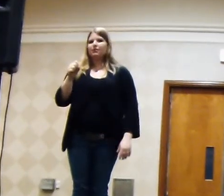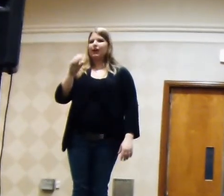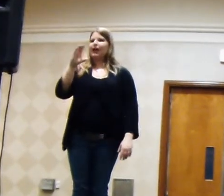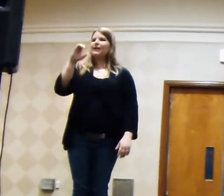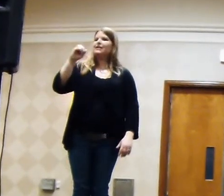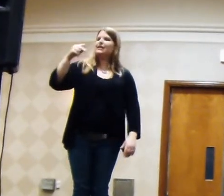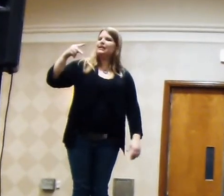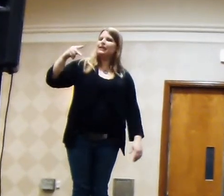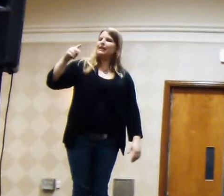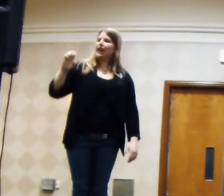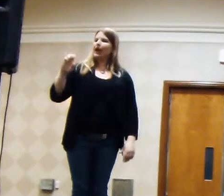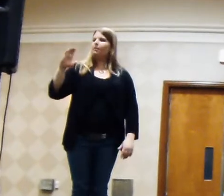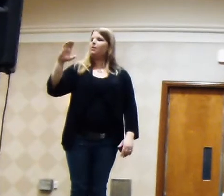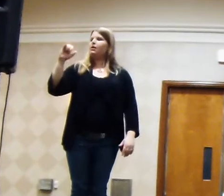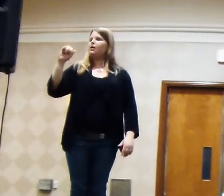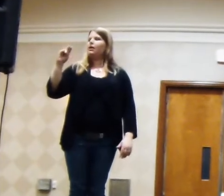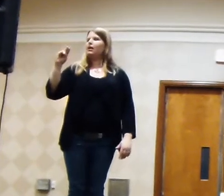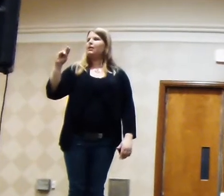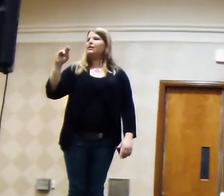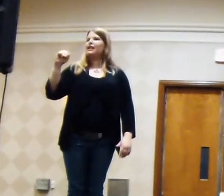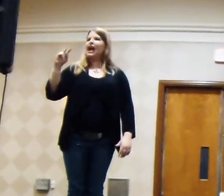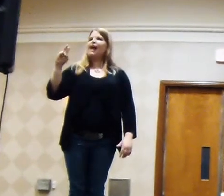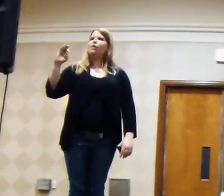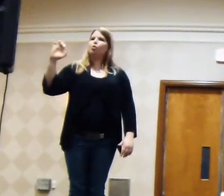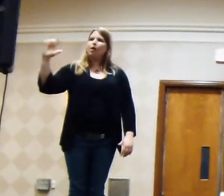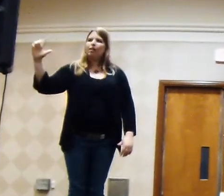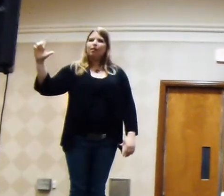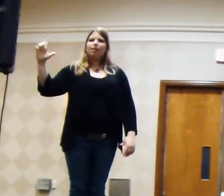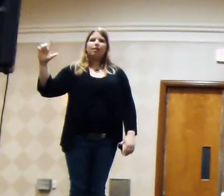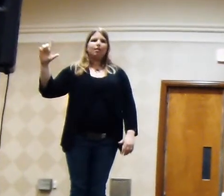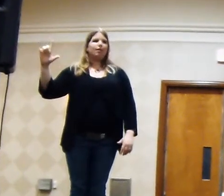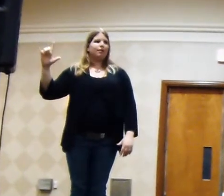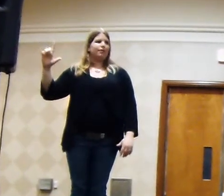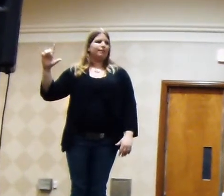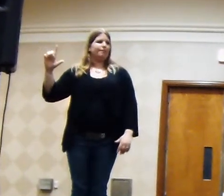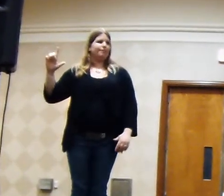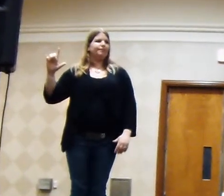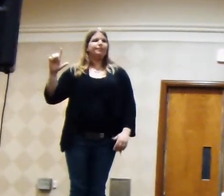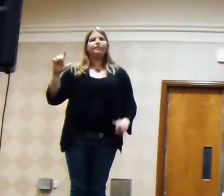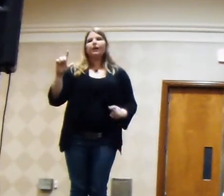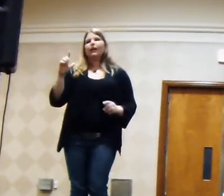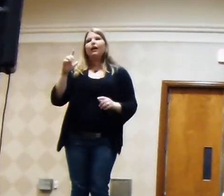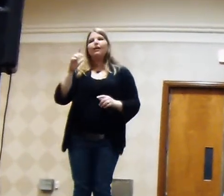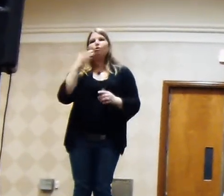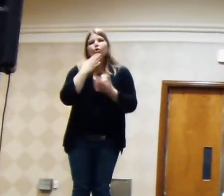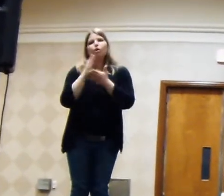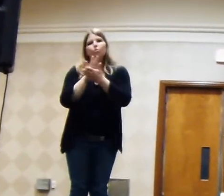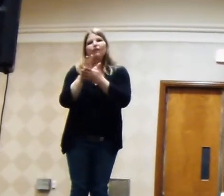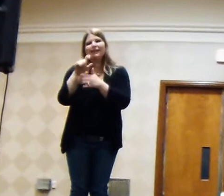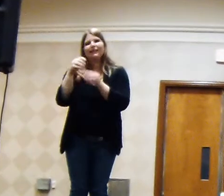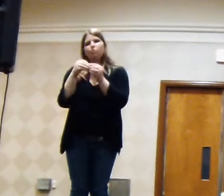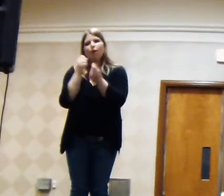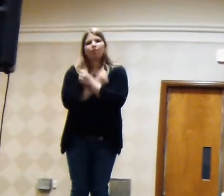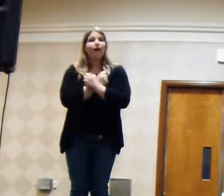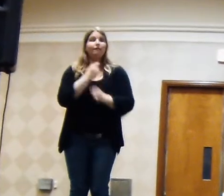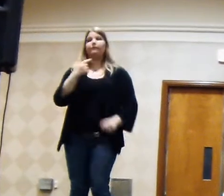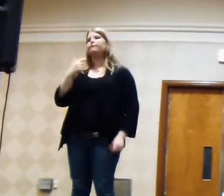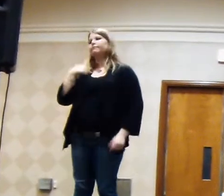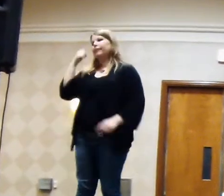as well. Yeah. Interesting. Well, I think it should get a little bit more love. I think so, too. Yeah.